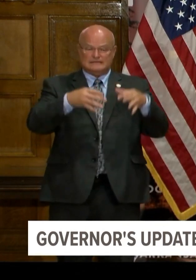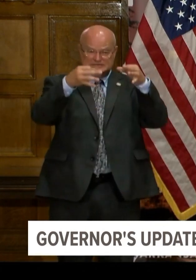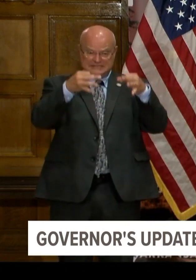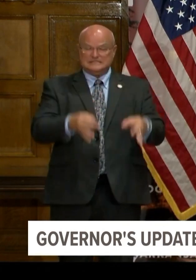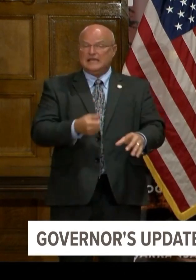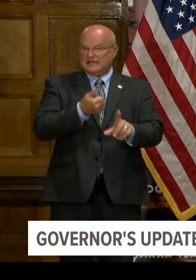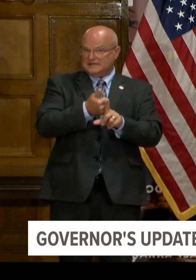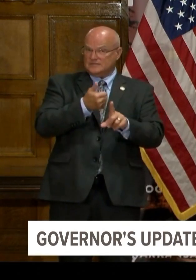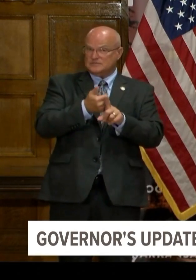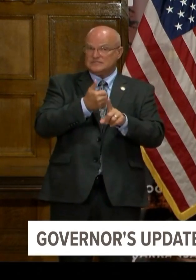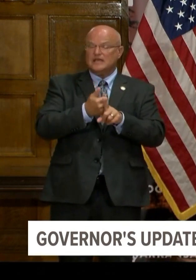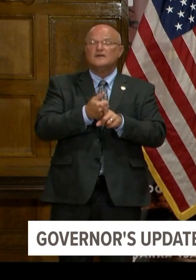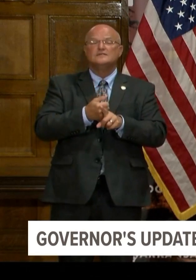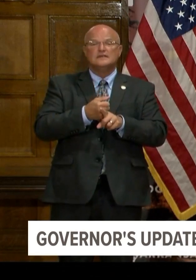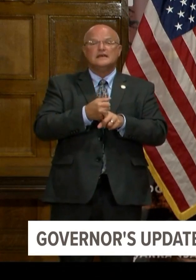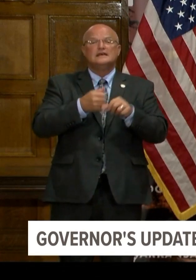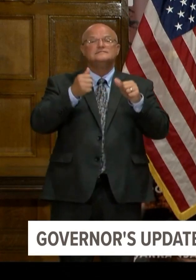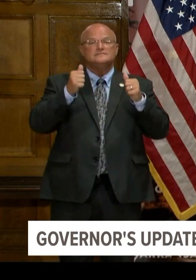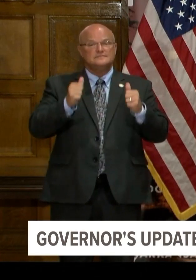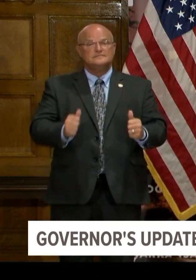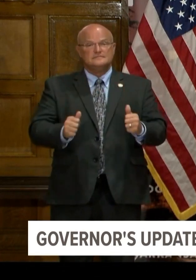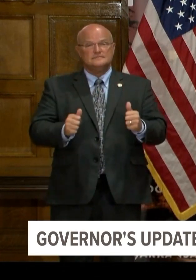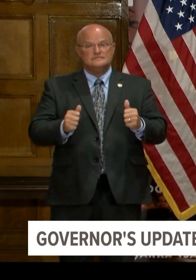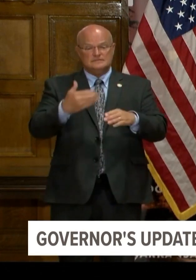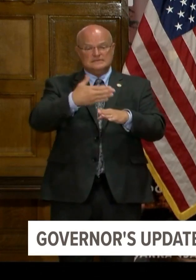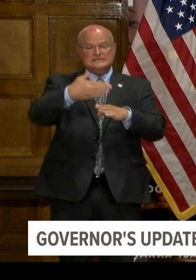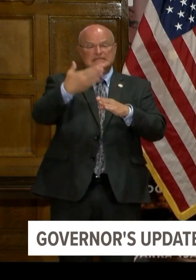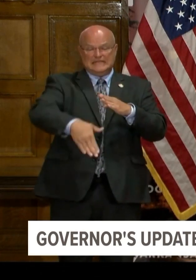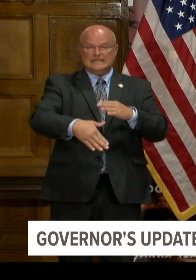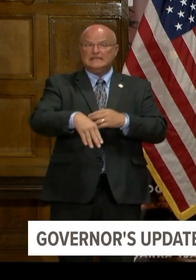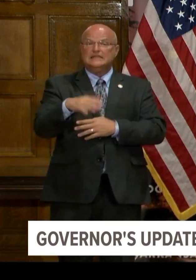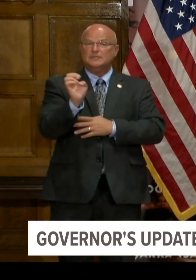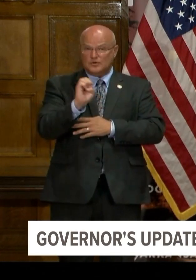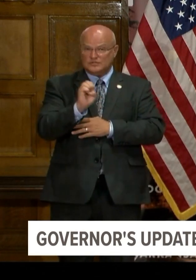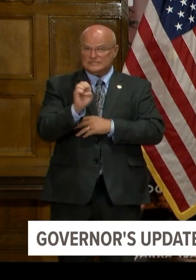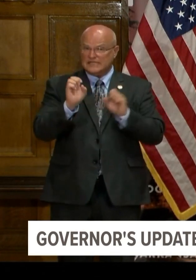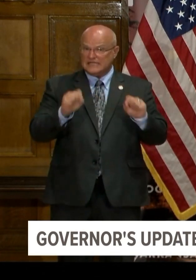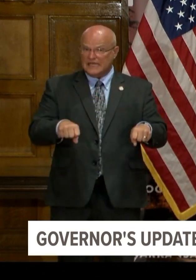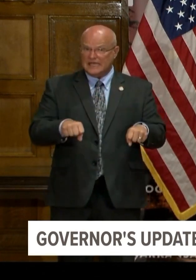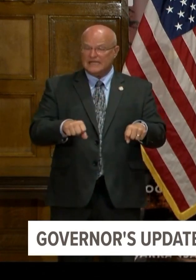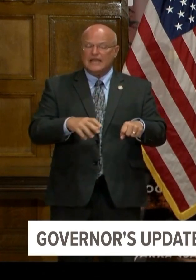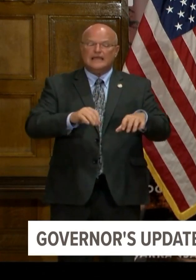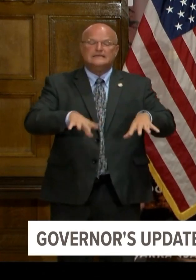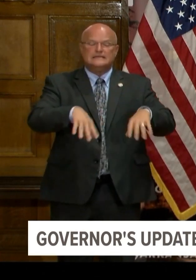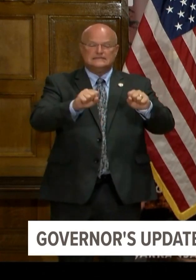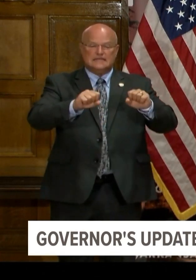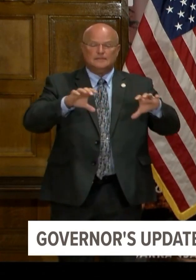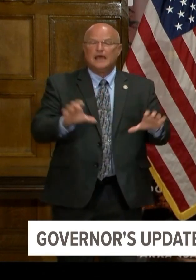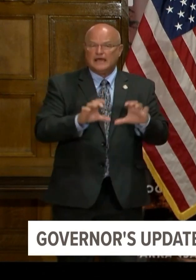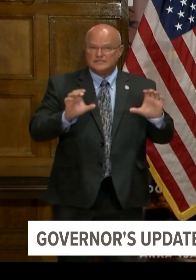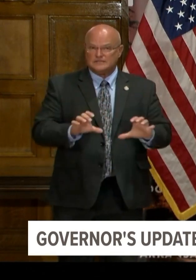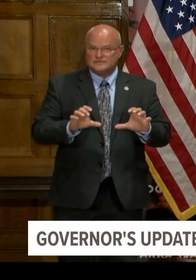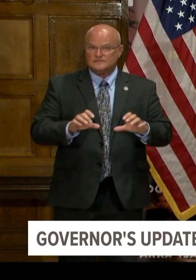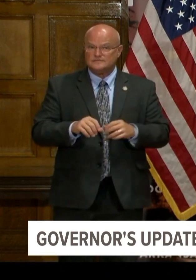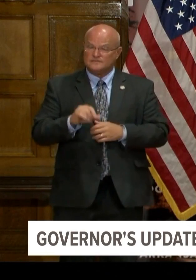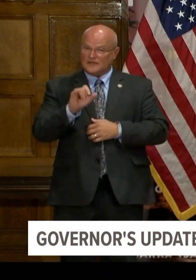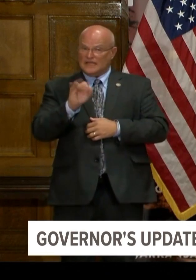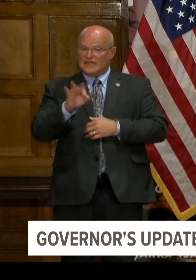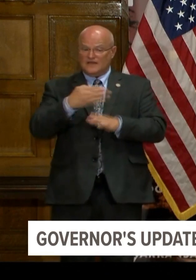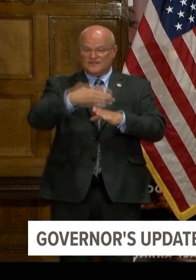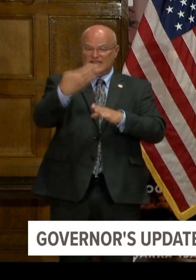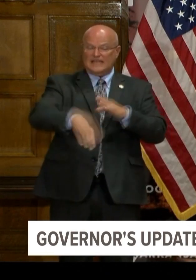resolution, they can end the emergency and they can take action. Now, if they did end